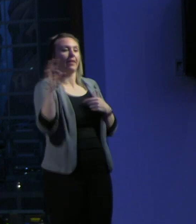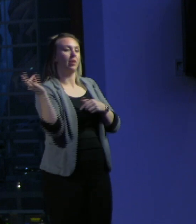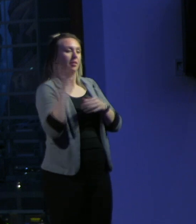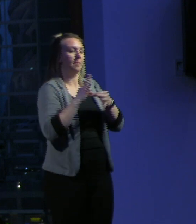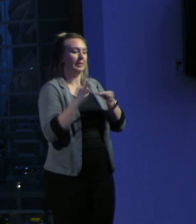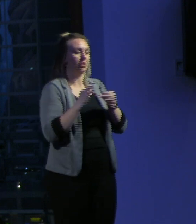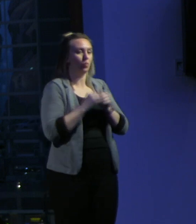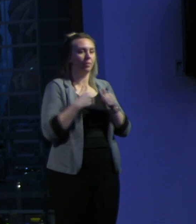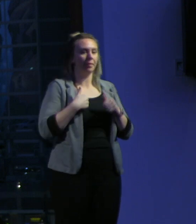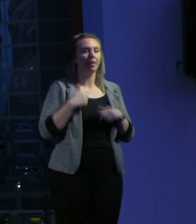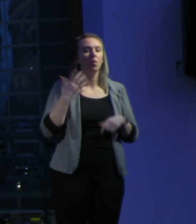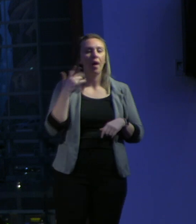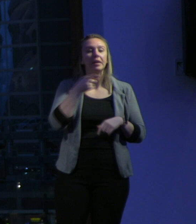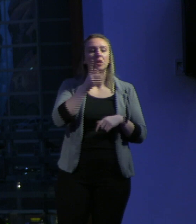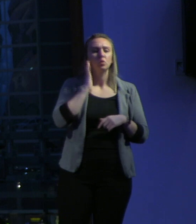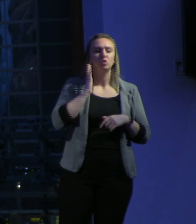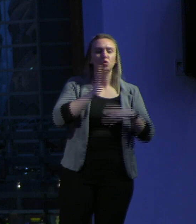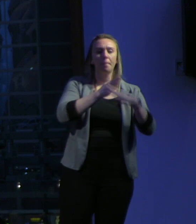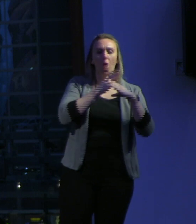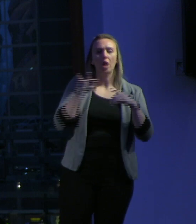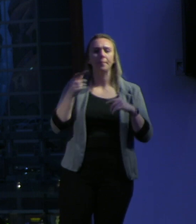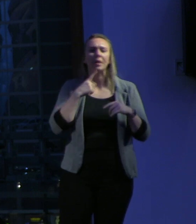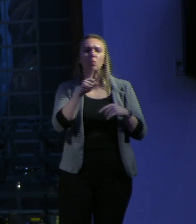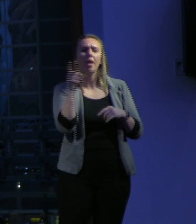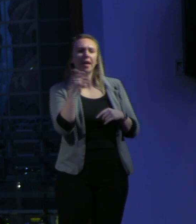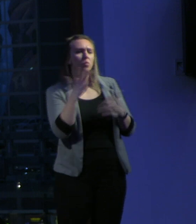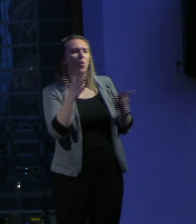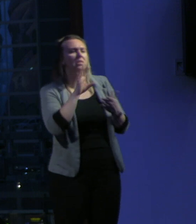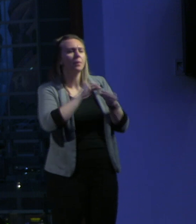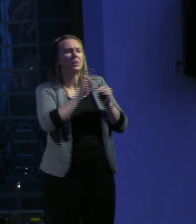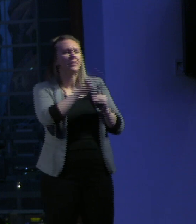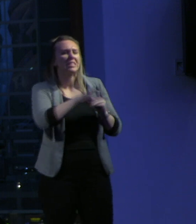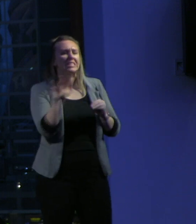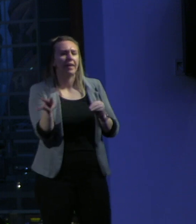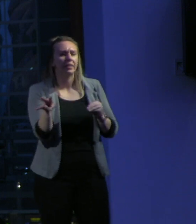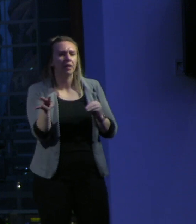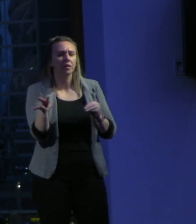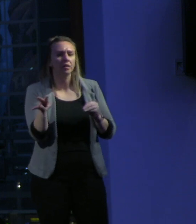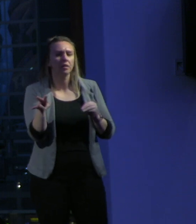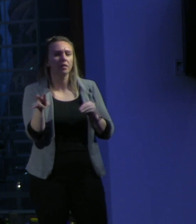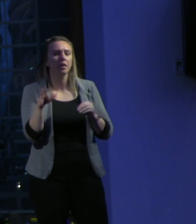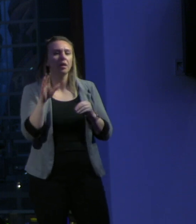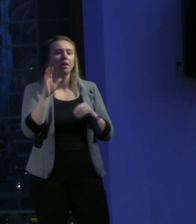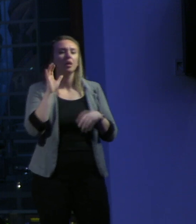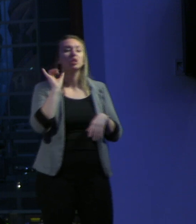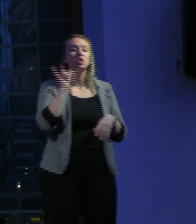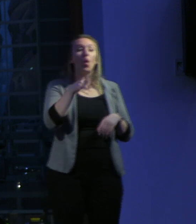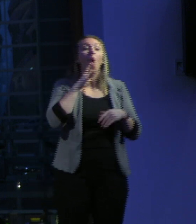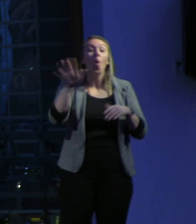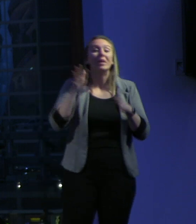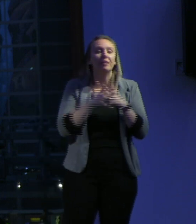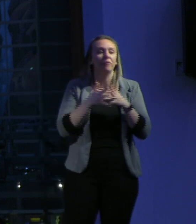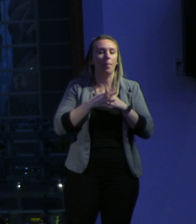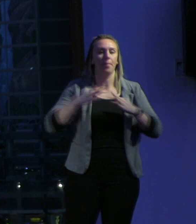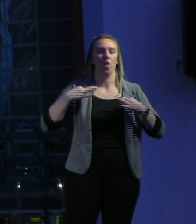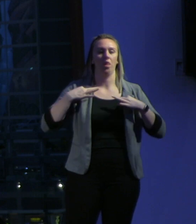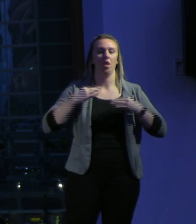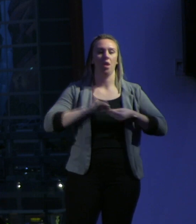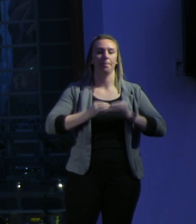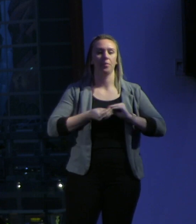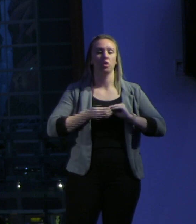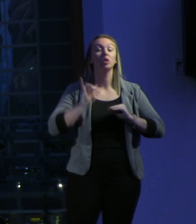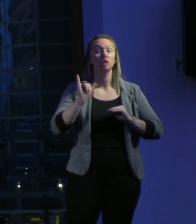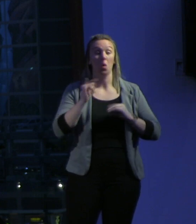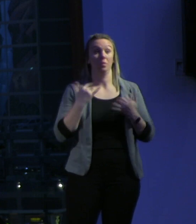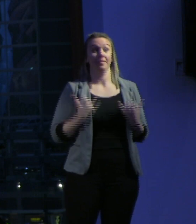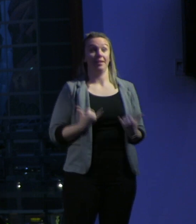block him, I'm like, what's number 77? Oh, that's his football jersey. So to this day, just 2 weeks ago,